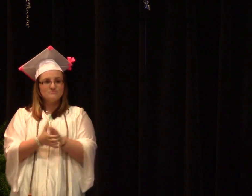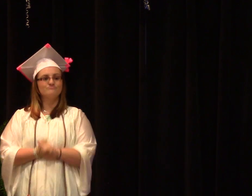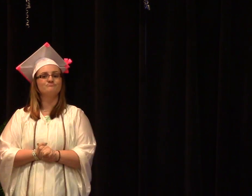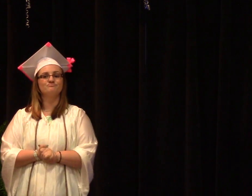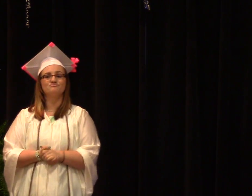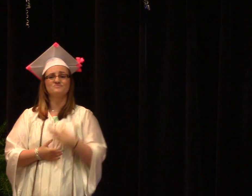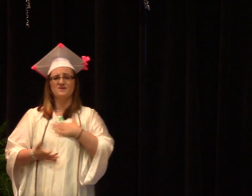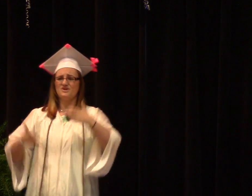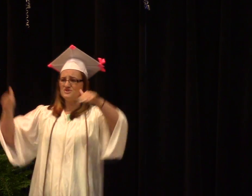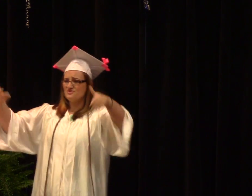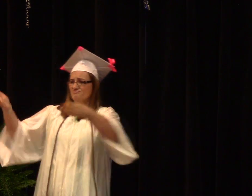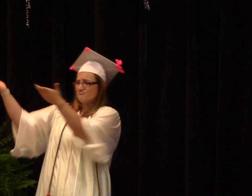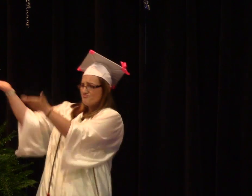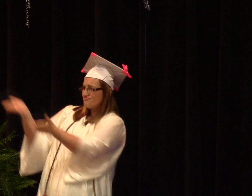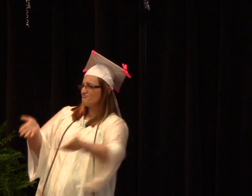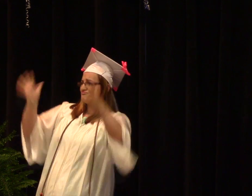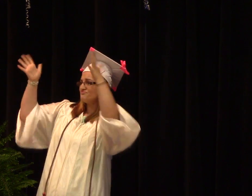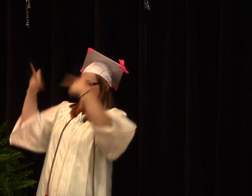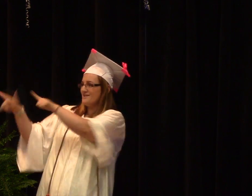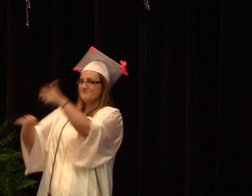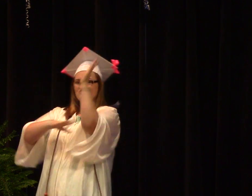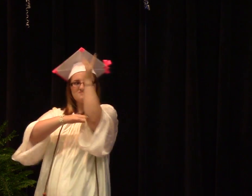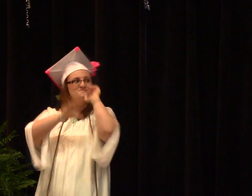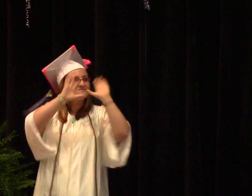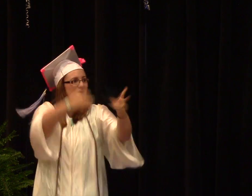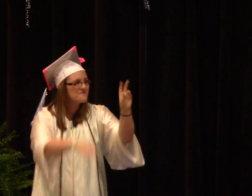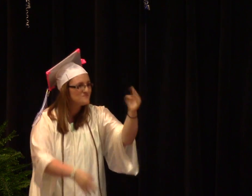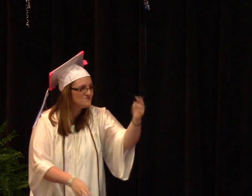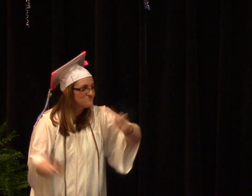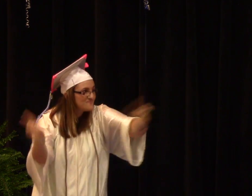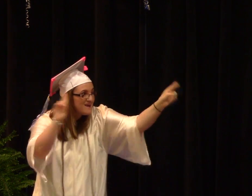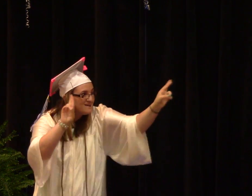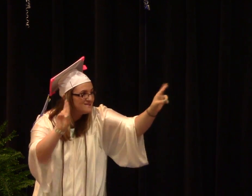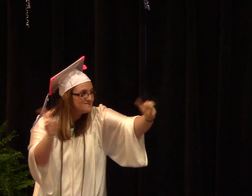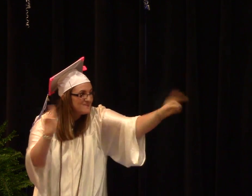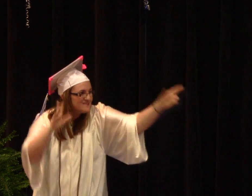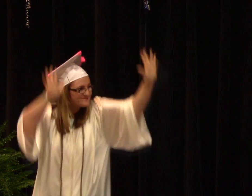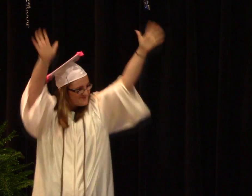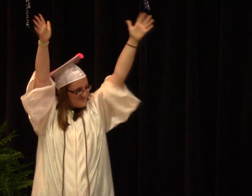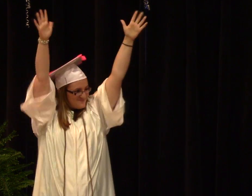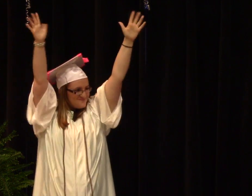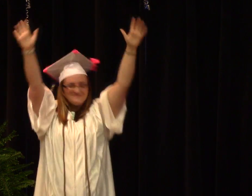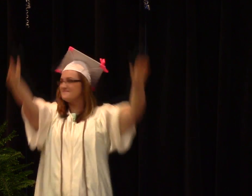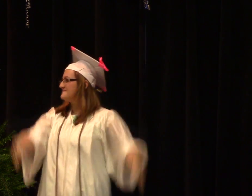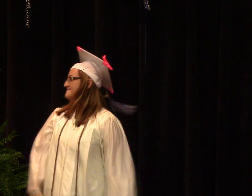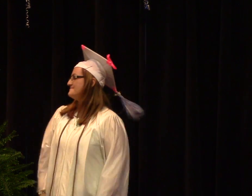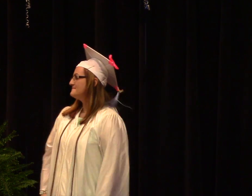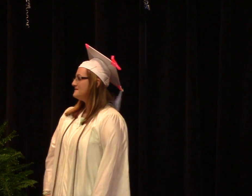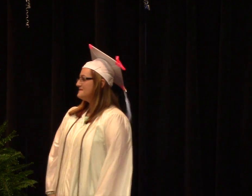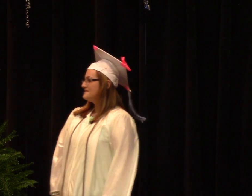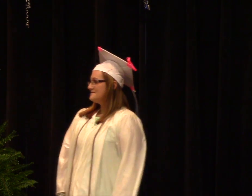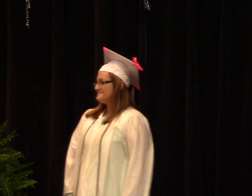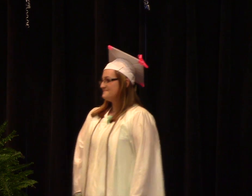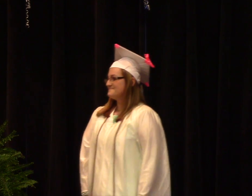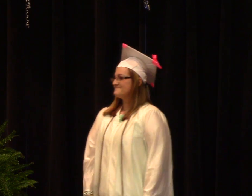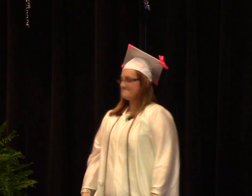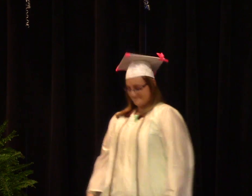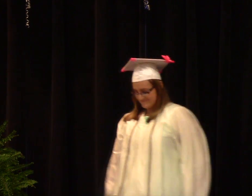public administration from Harvard University. I am thrilled to introduce Heather today. Let's give her a big round of